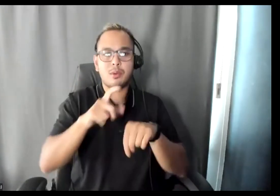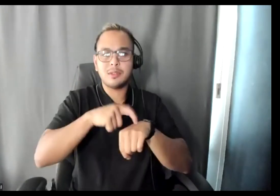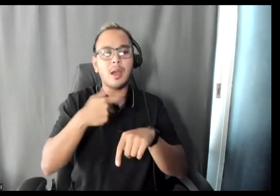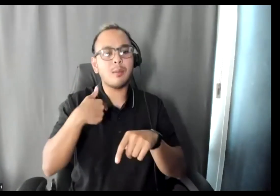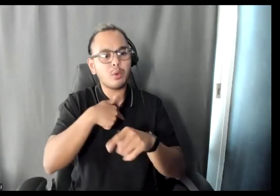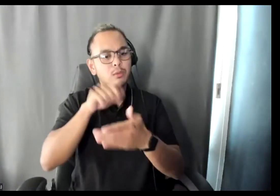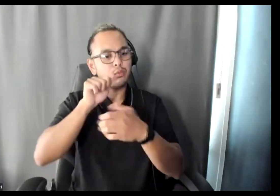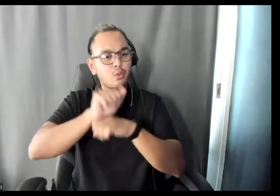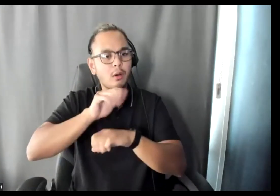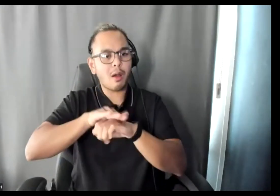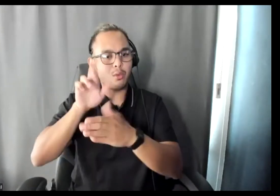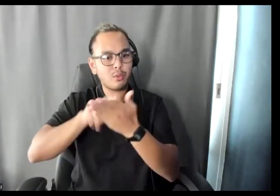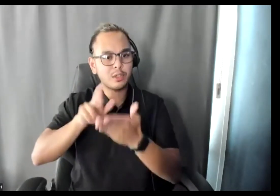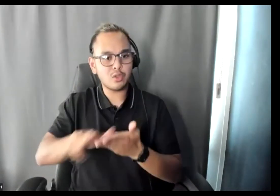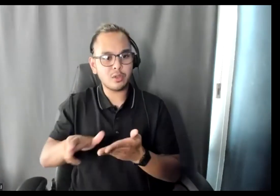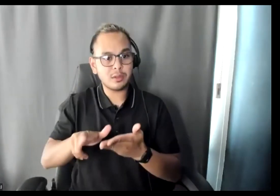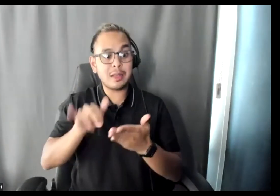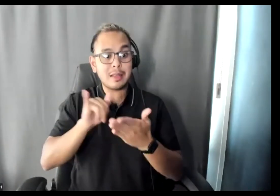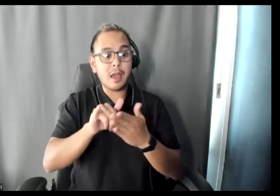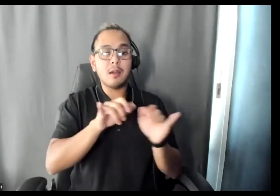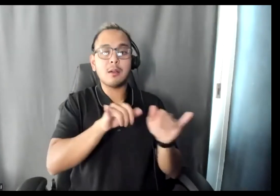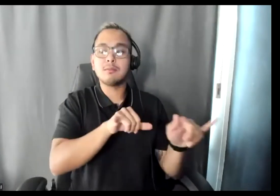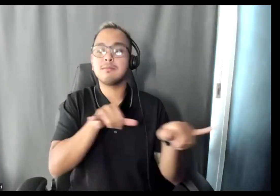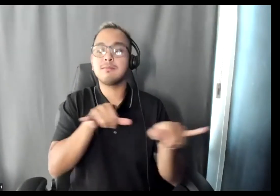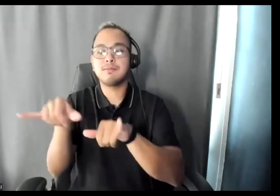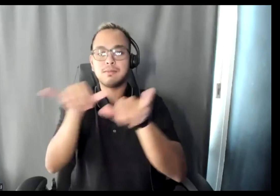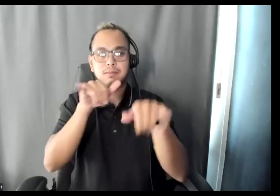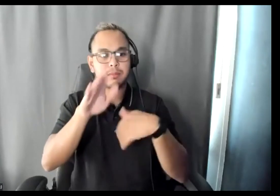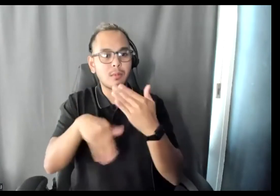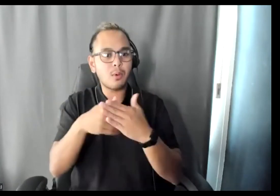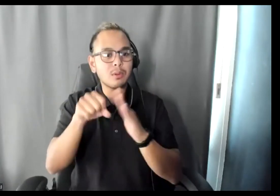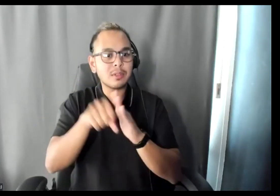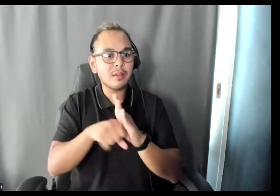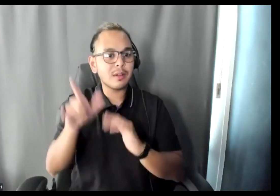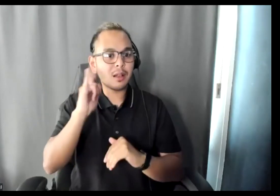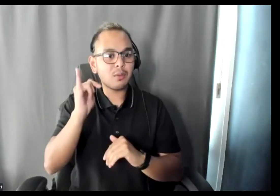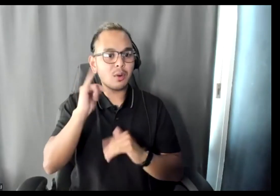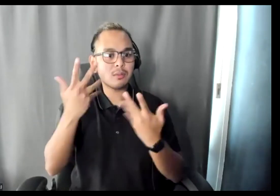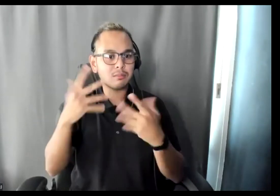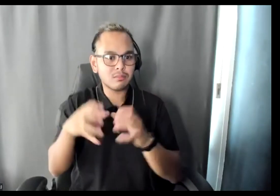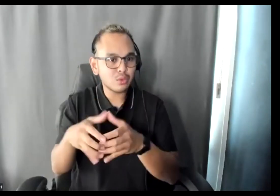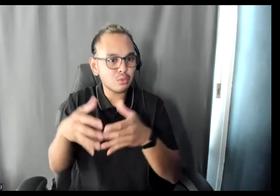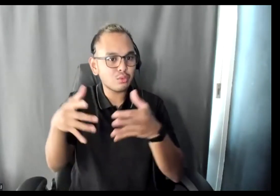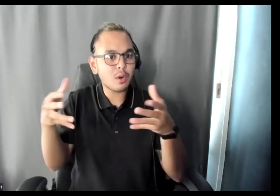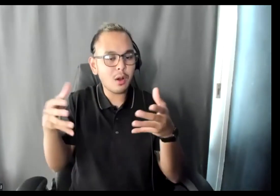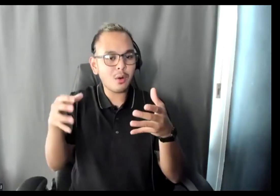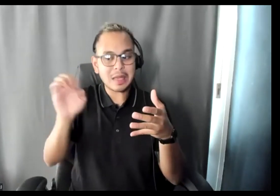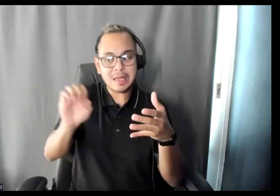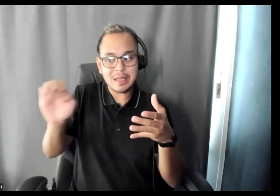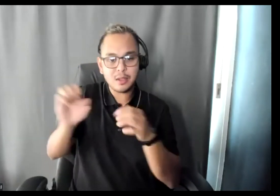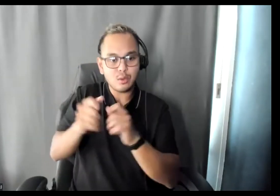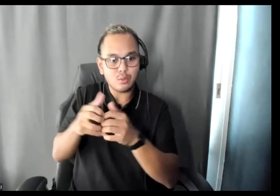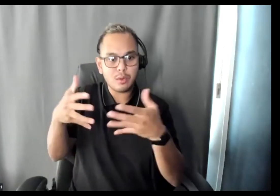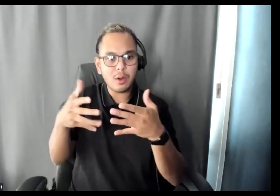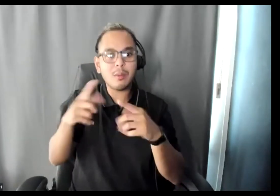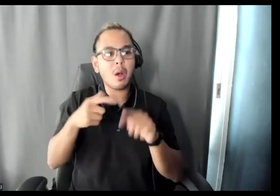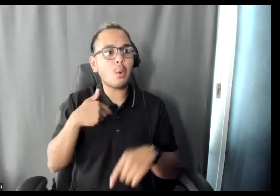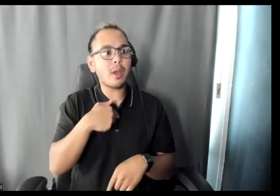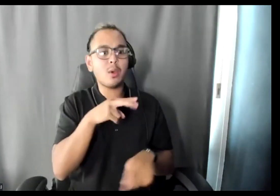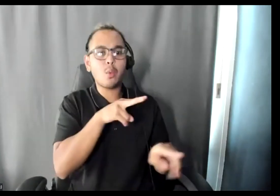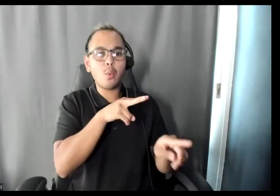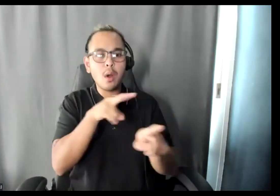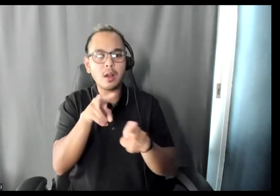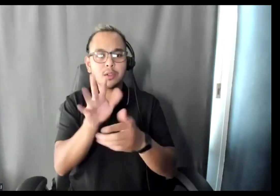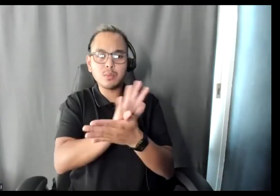we've seen that segment across the state of California kind of grow. For those of us who've been watching, like, the events across the country, a part of